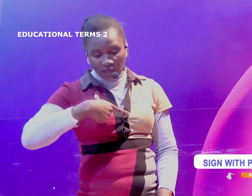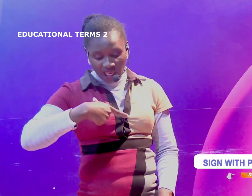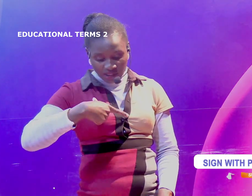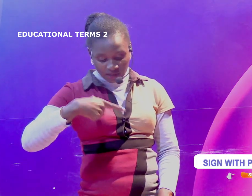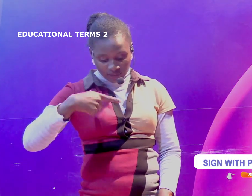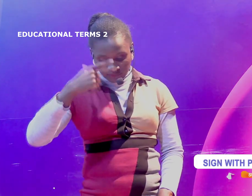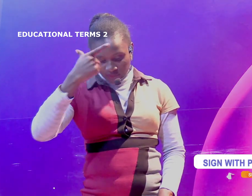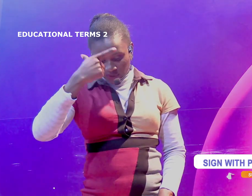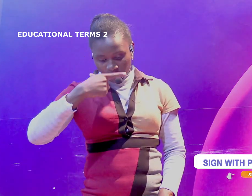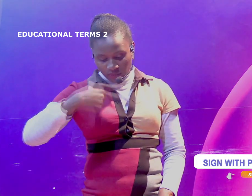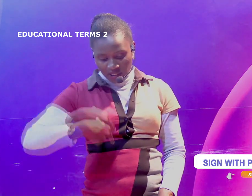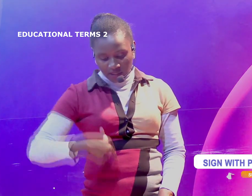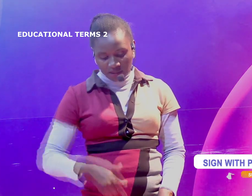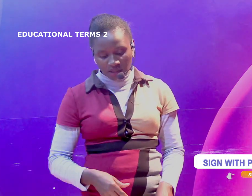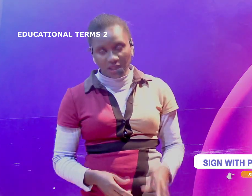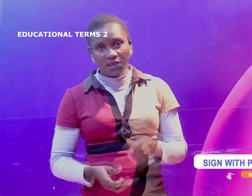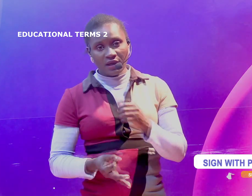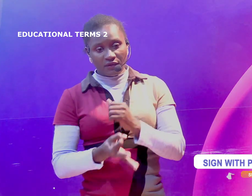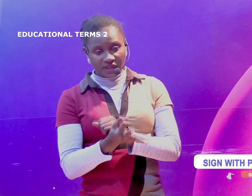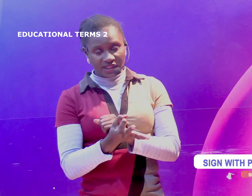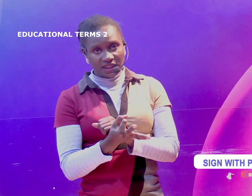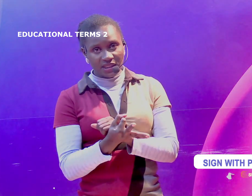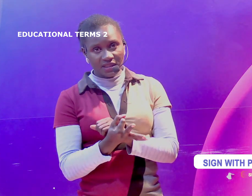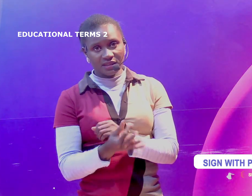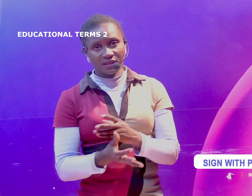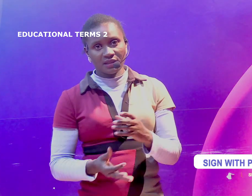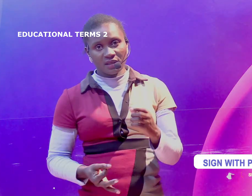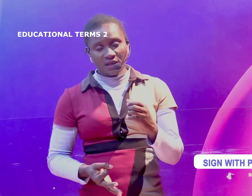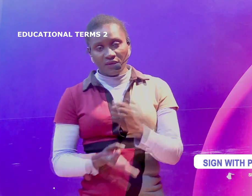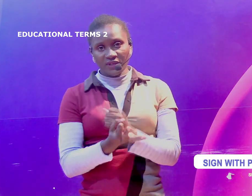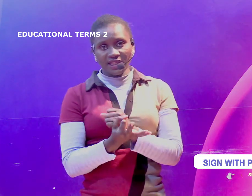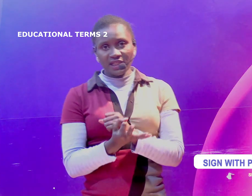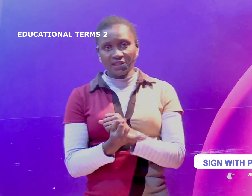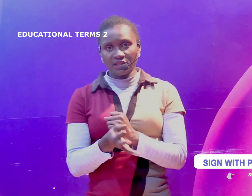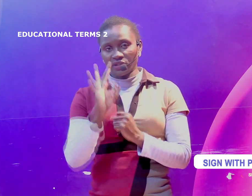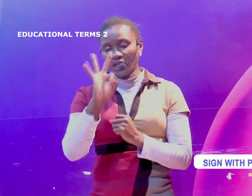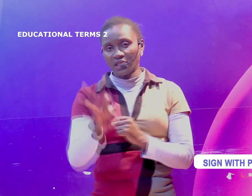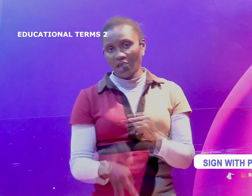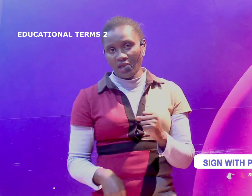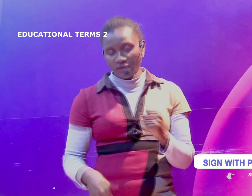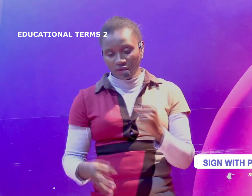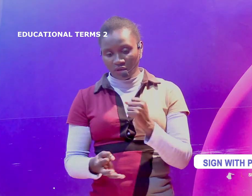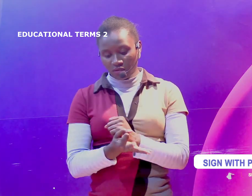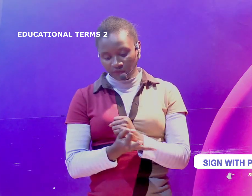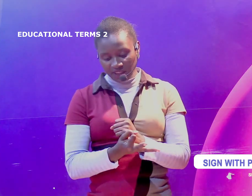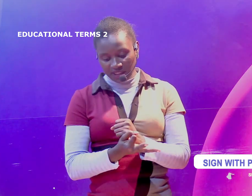blind, blind. And then facilitate, facilitate, using a letter F,